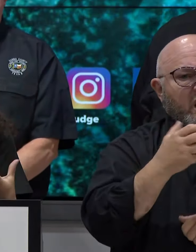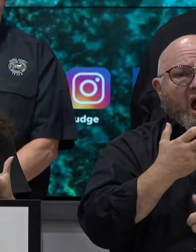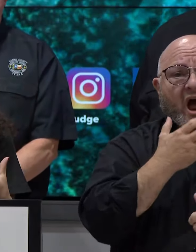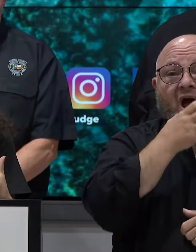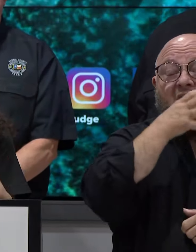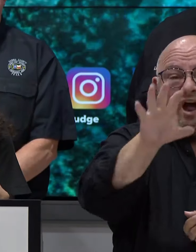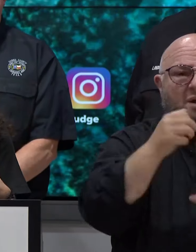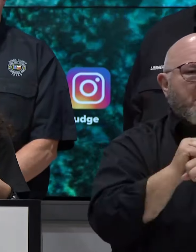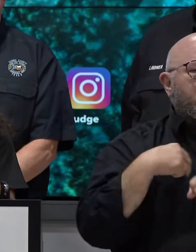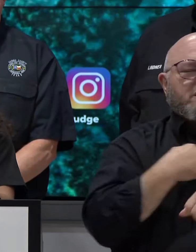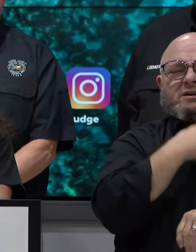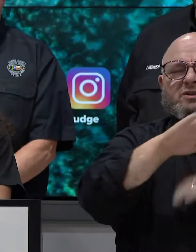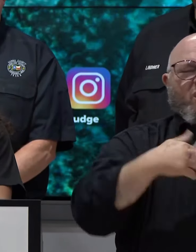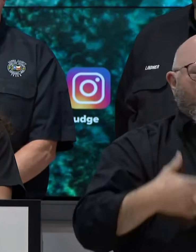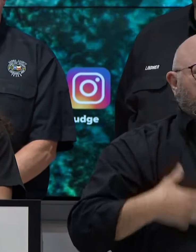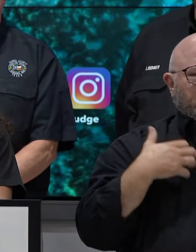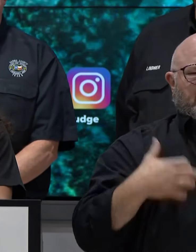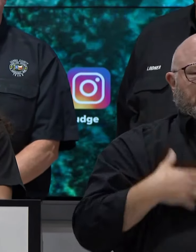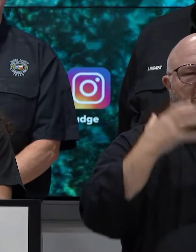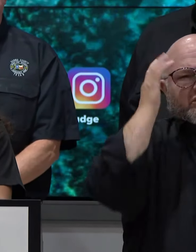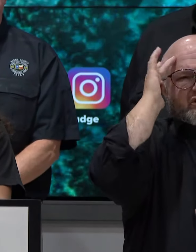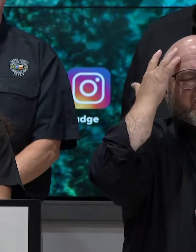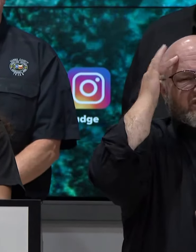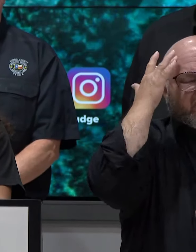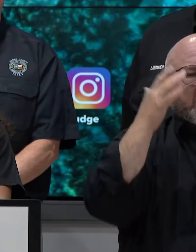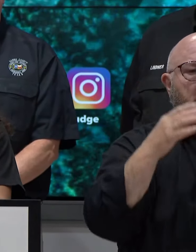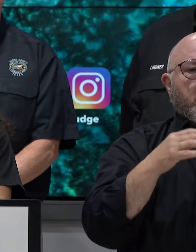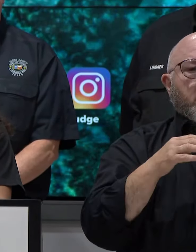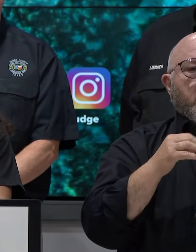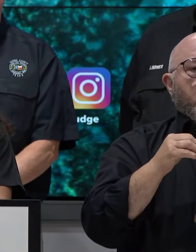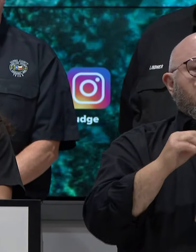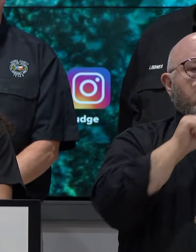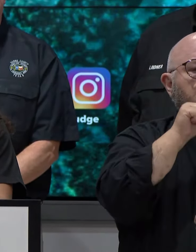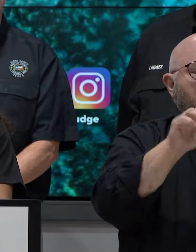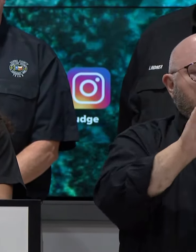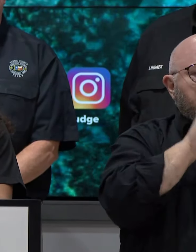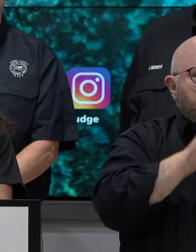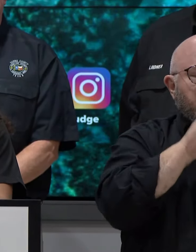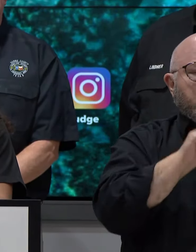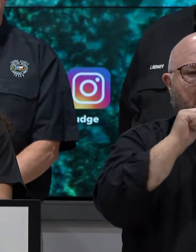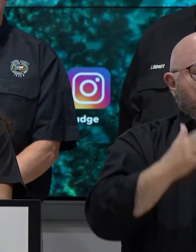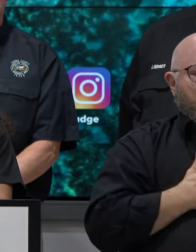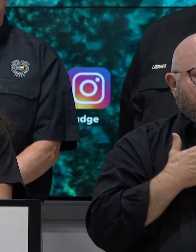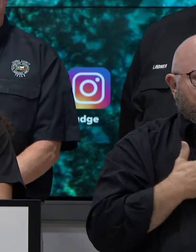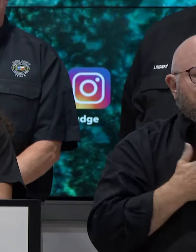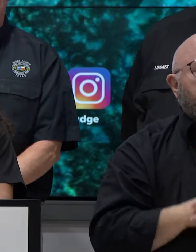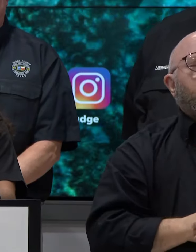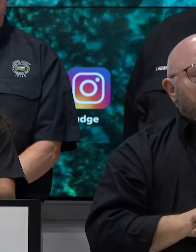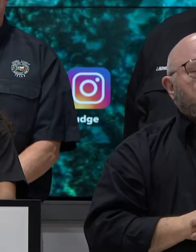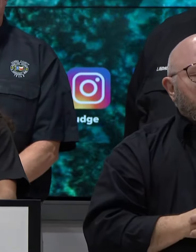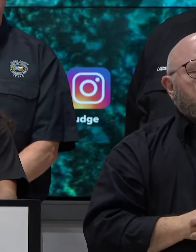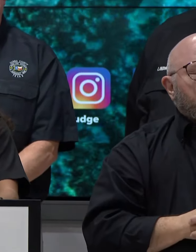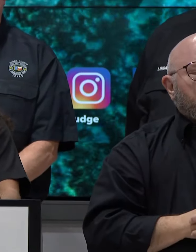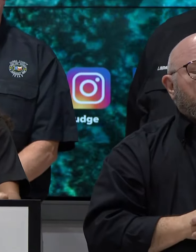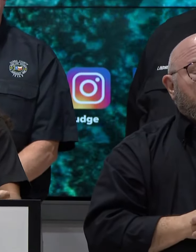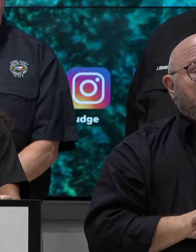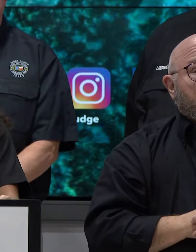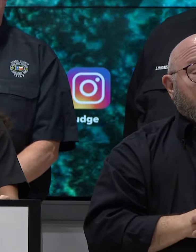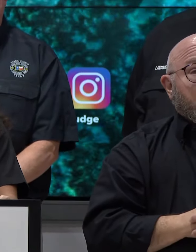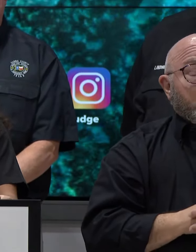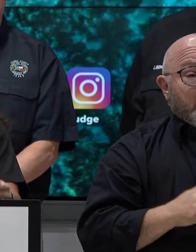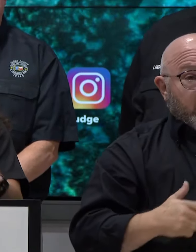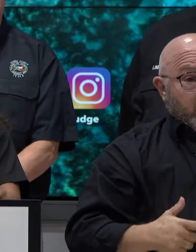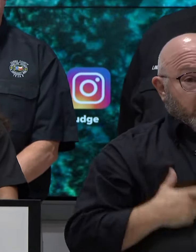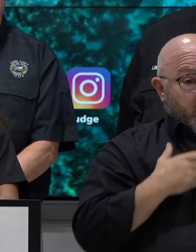makes us all frustrated. So we're not having a great time right now. But it doesn't have to be a life